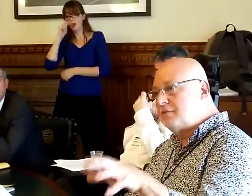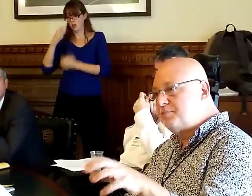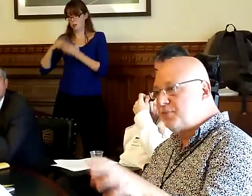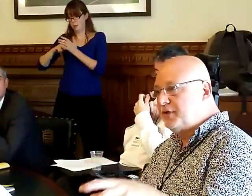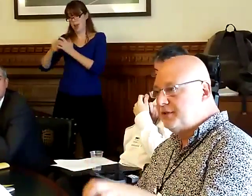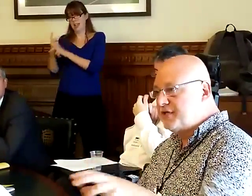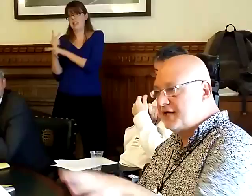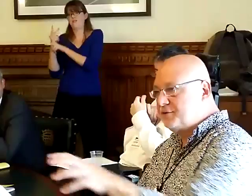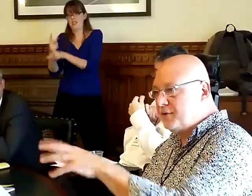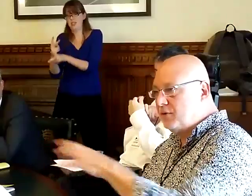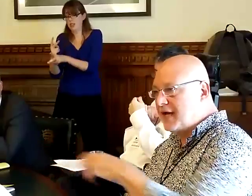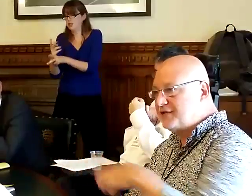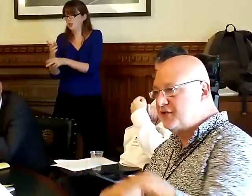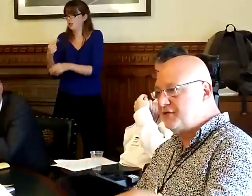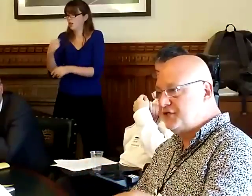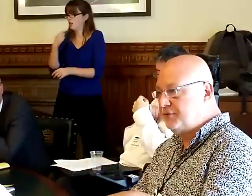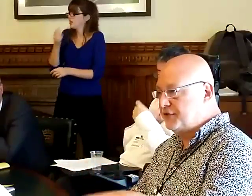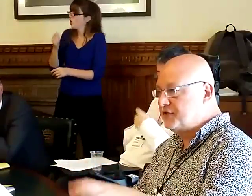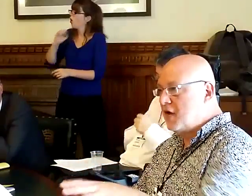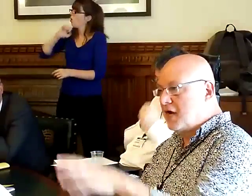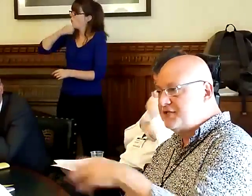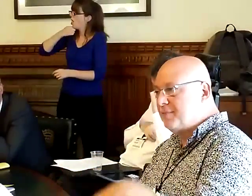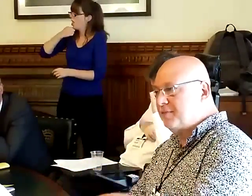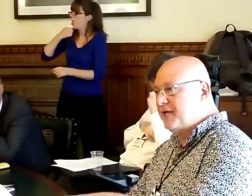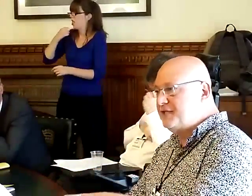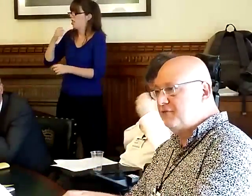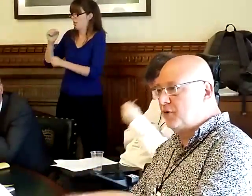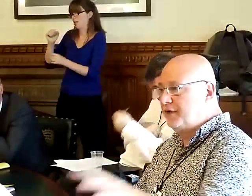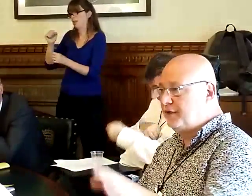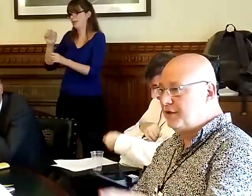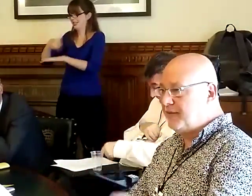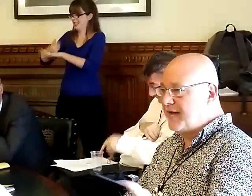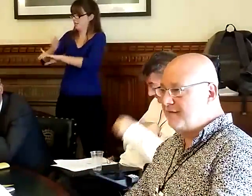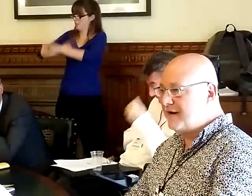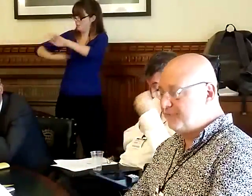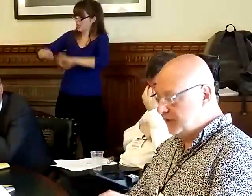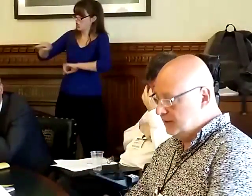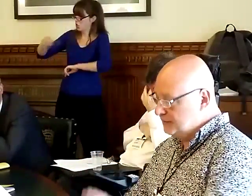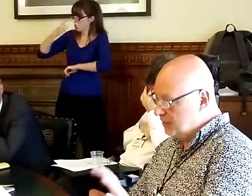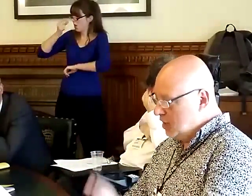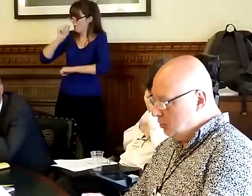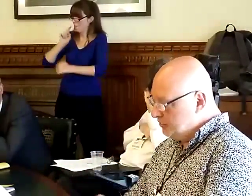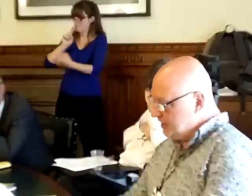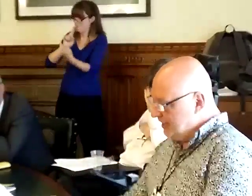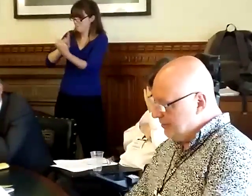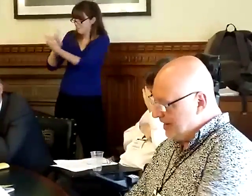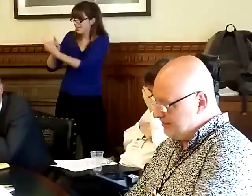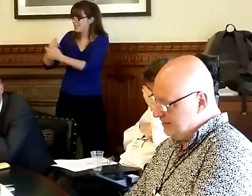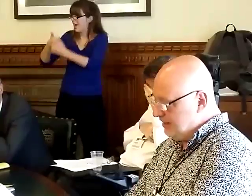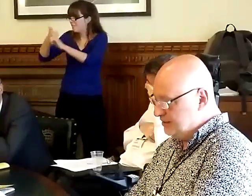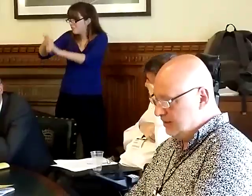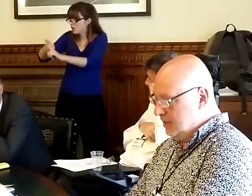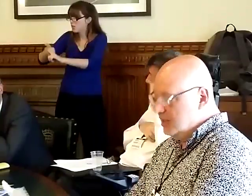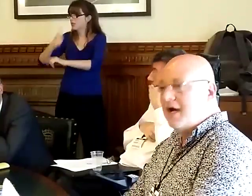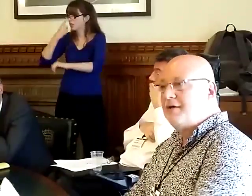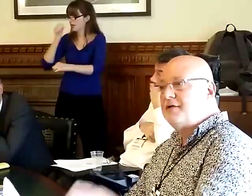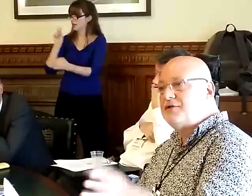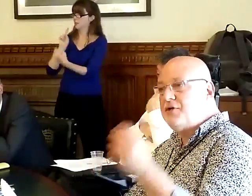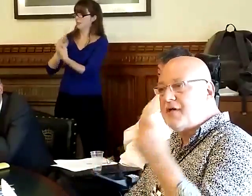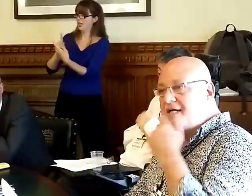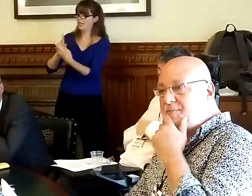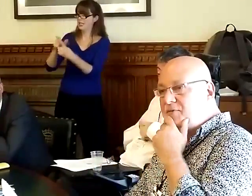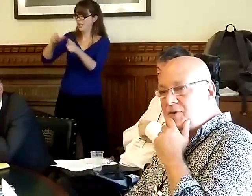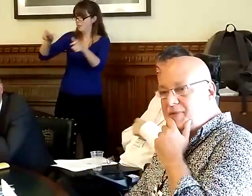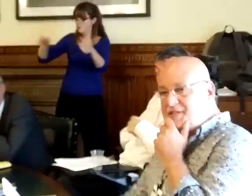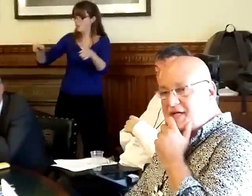said, well, I'll put you in touch with all our service users. I'll set up a meeting for you. You can meet our advocates who will tell you as it is.